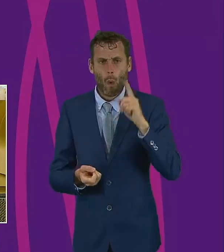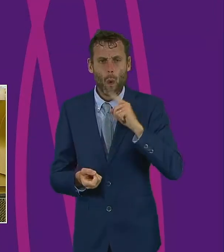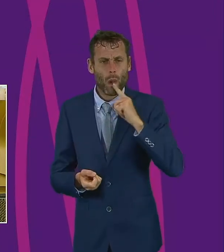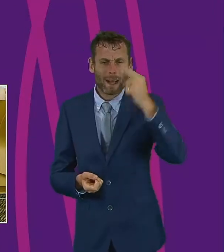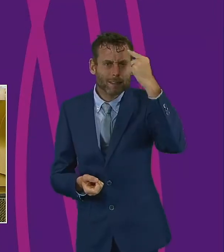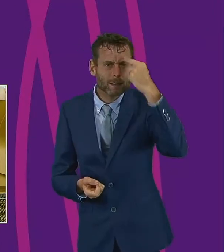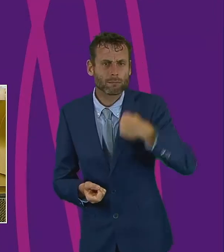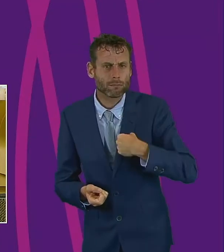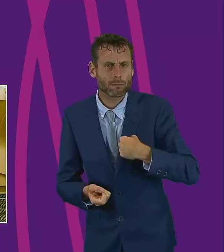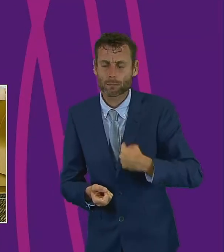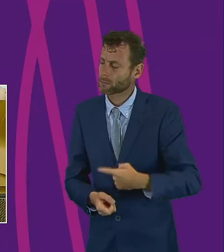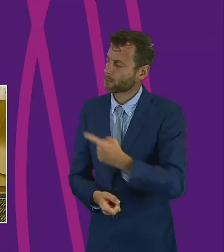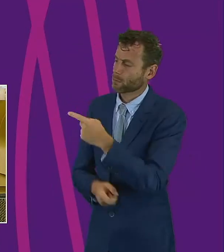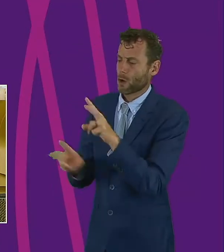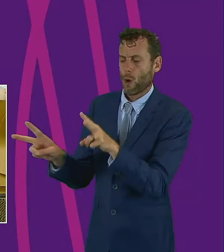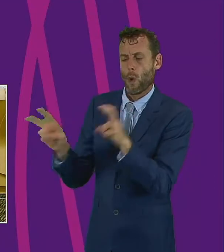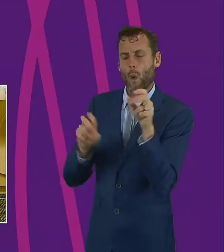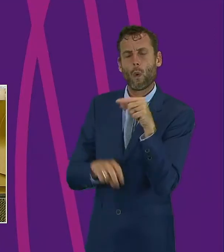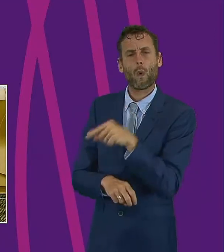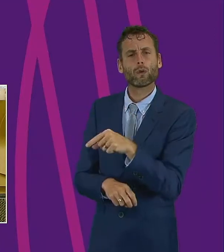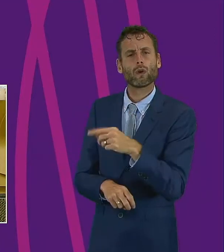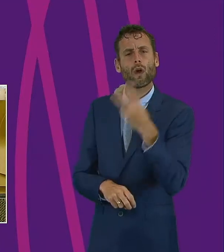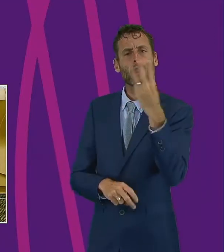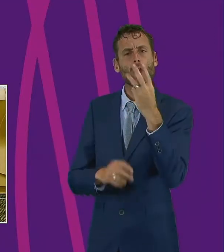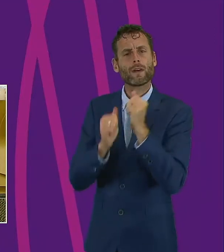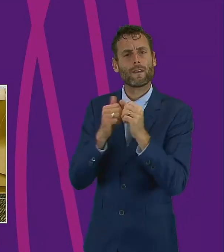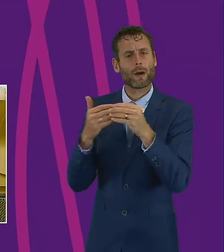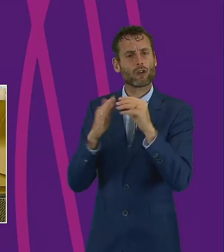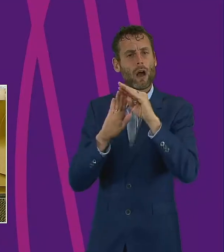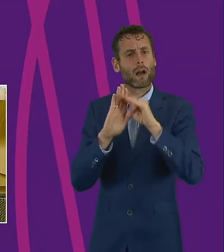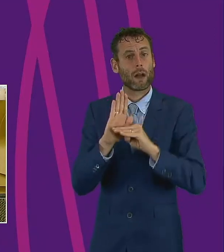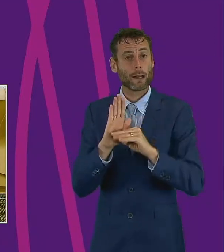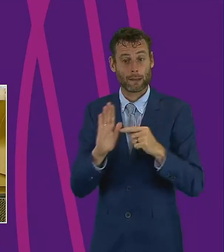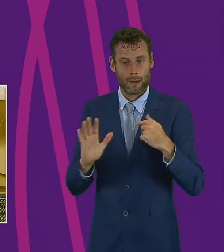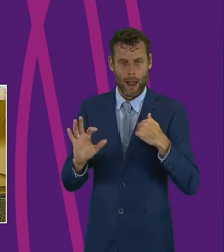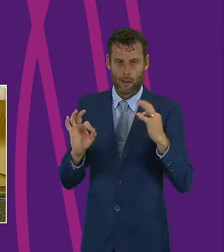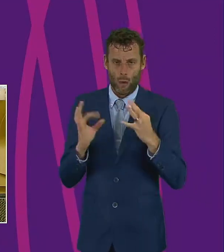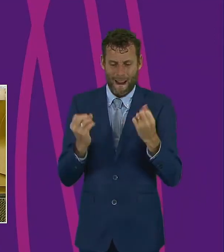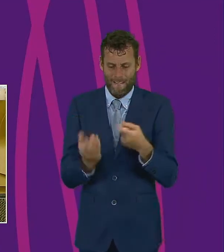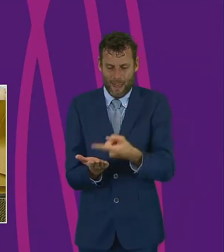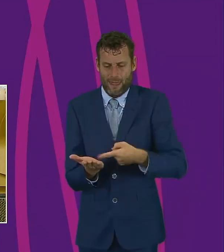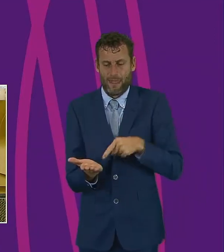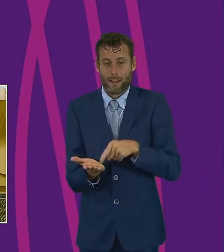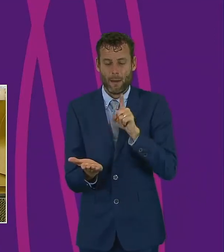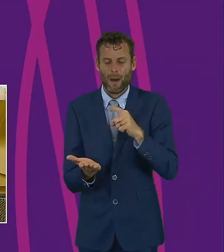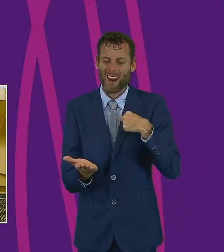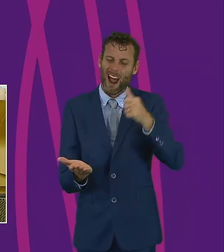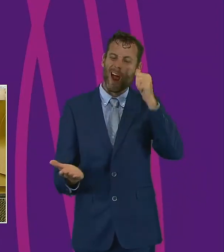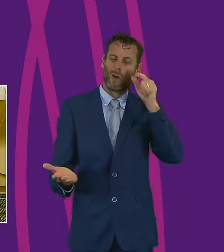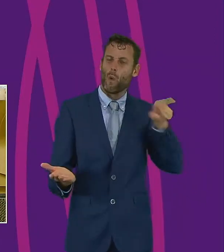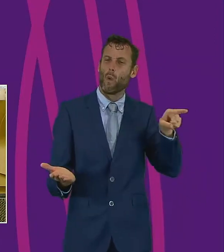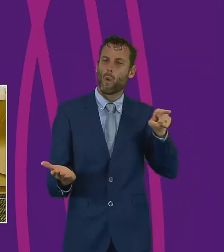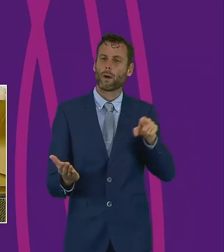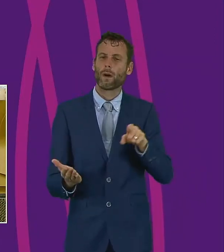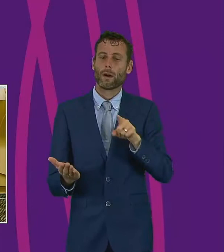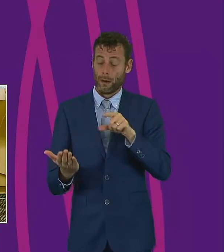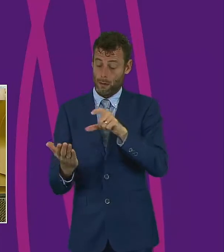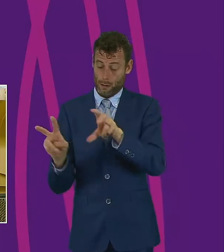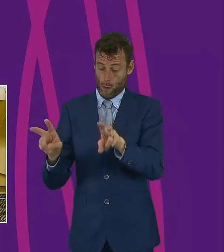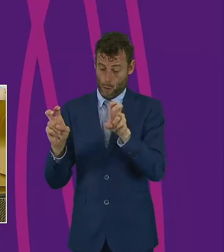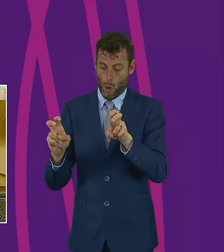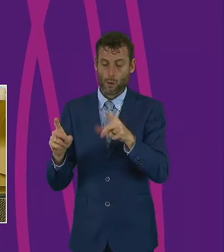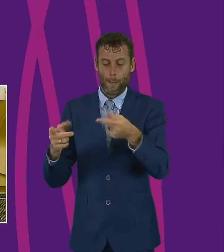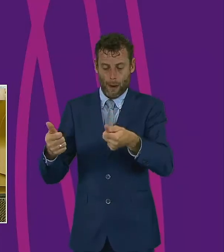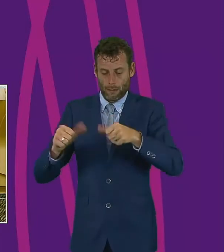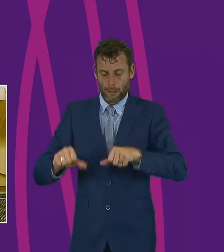quotes from the guidance on the 13th of March, which I don't have in front of me, but I'm very familiar with it. The bit he didn't quote, of course, is the requirement to